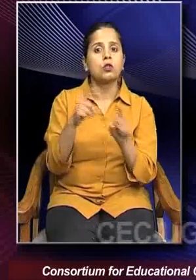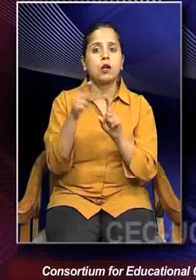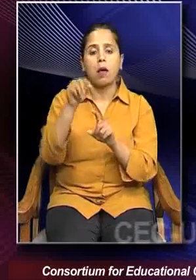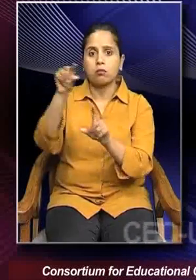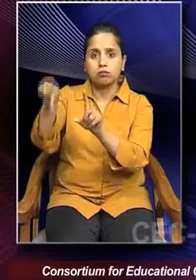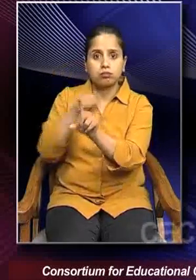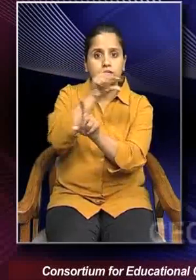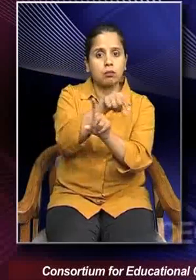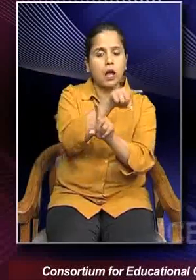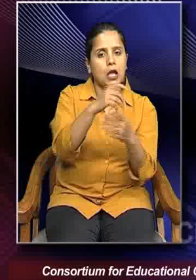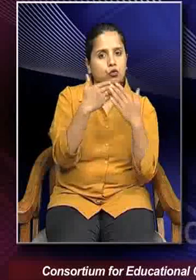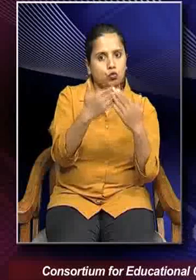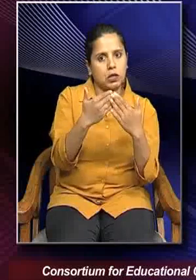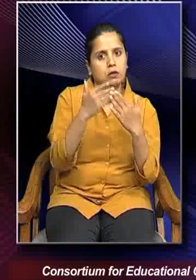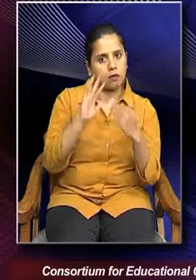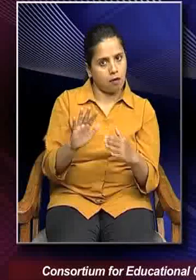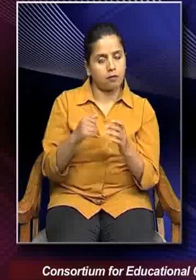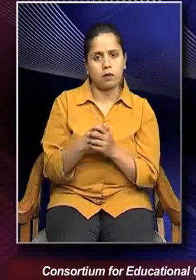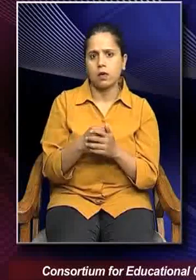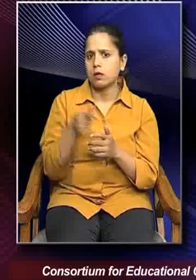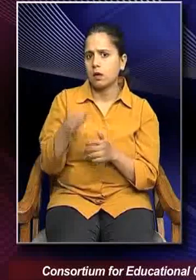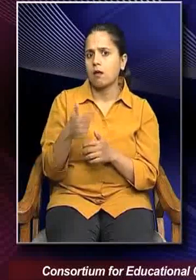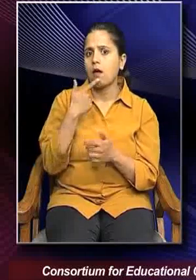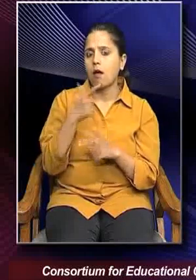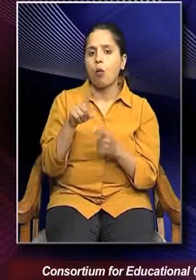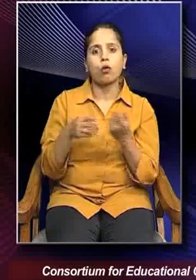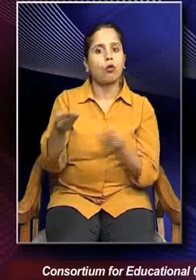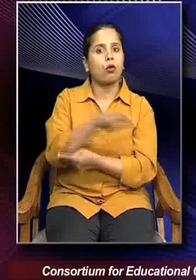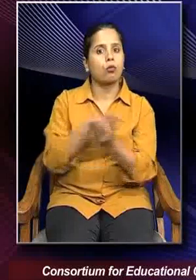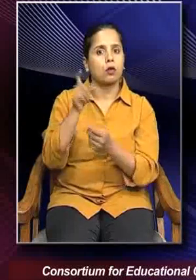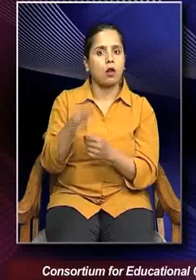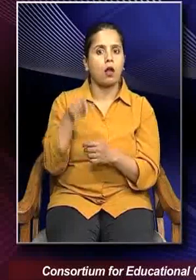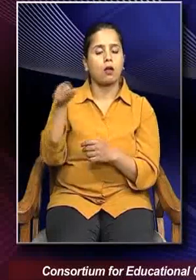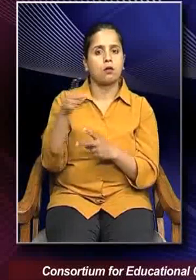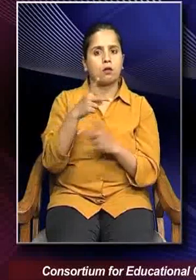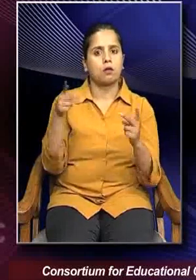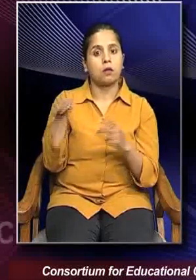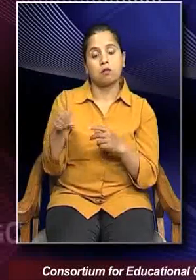the education sector, now which has allowed this economy to take off